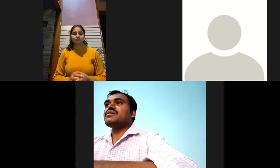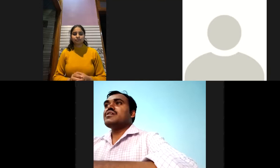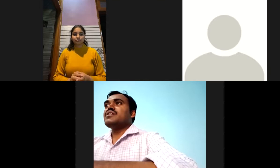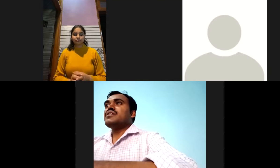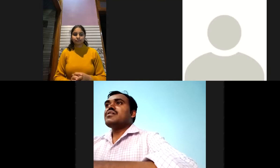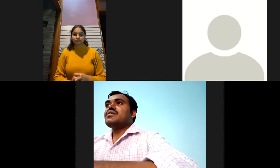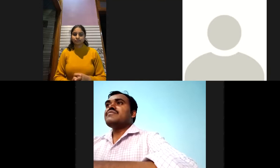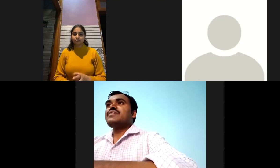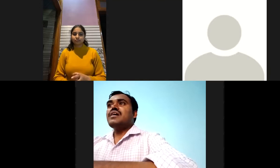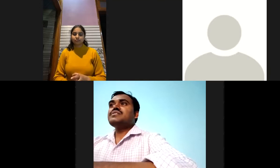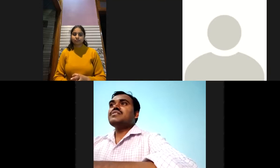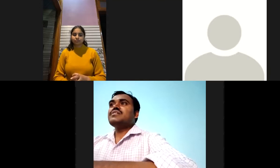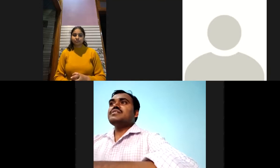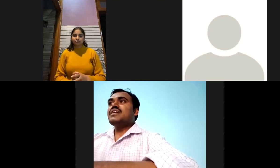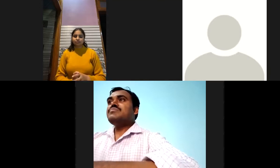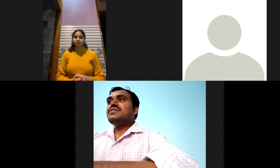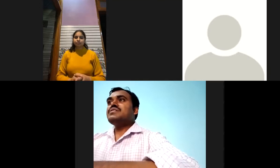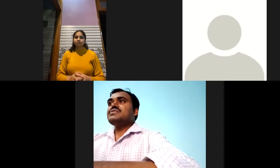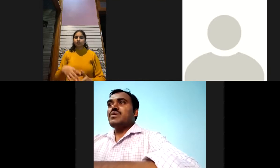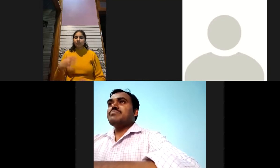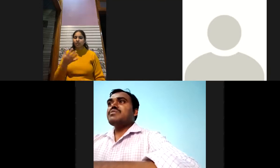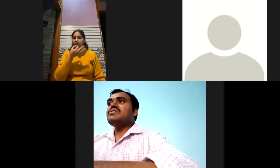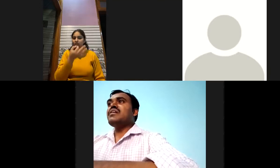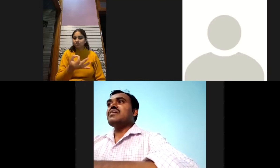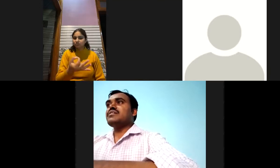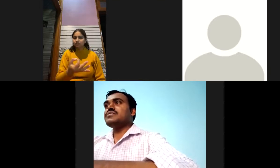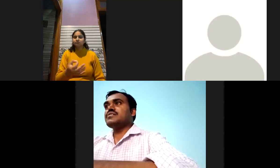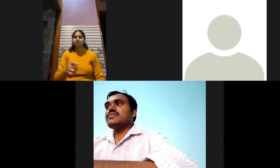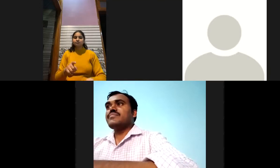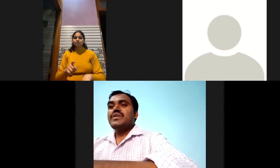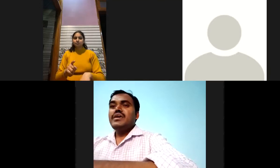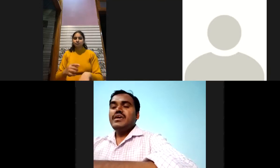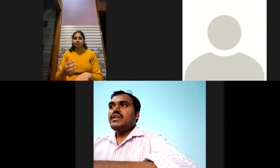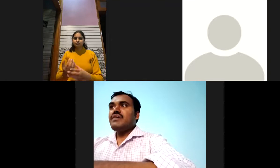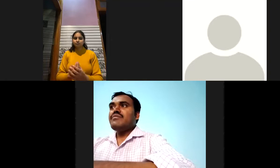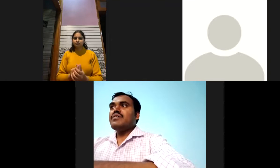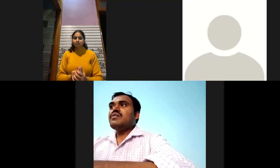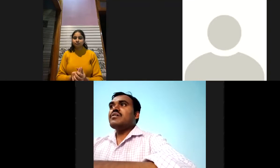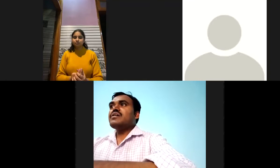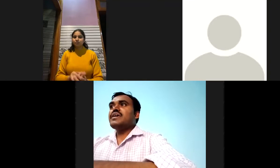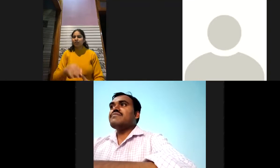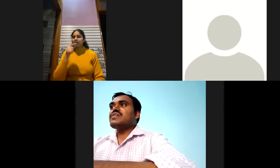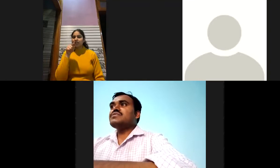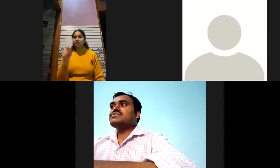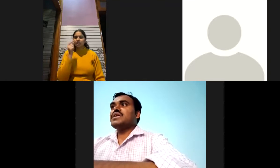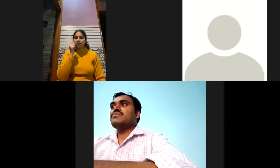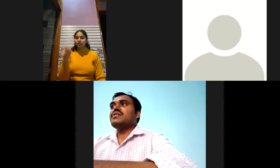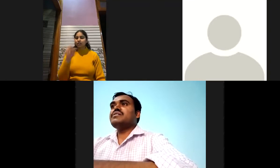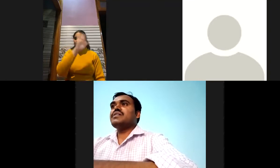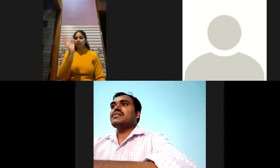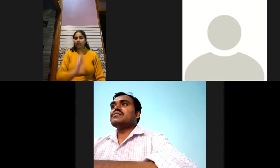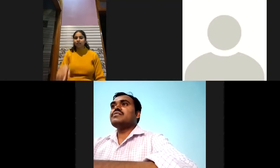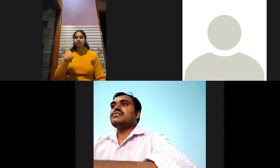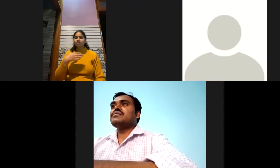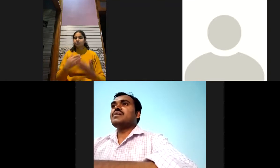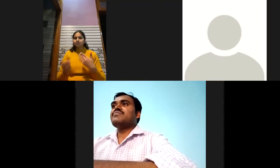overwhelmed. For Oscar, the drum is his weapon and identity. He never gave chance to anyone